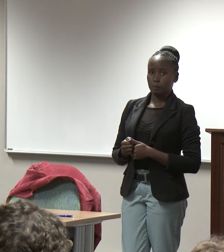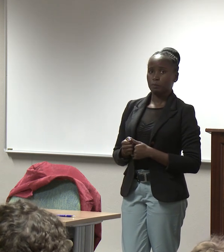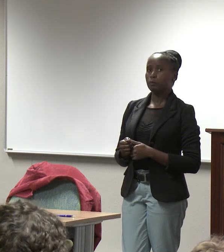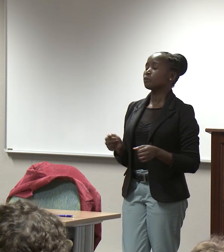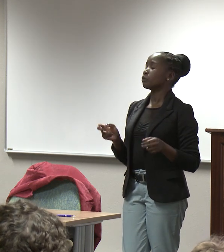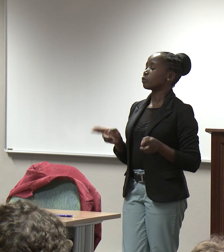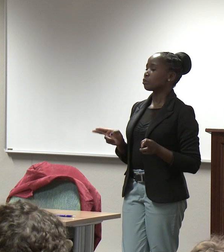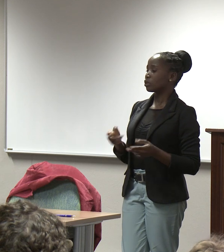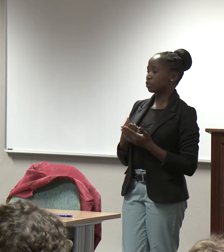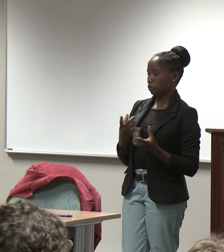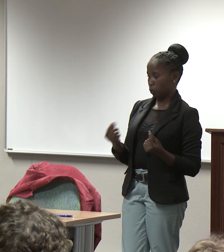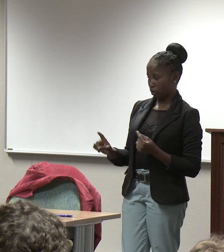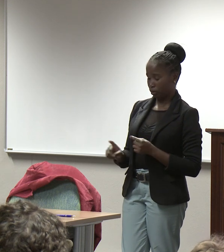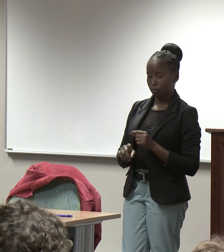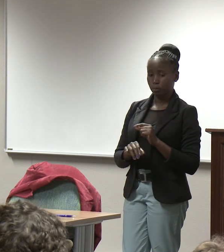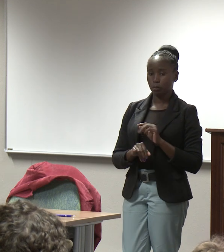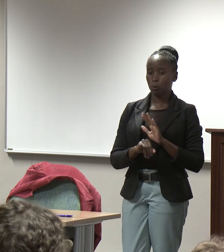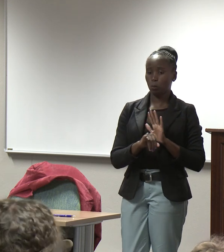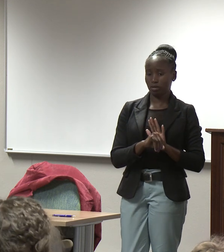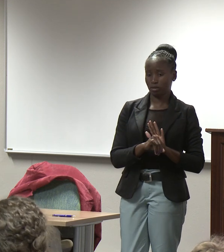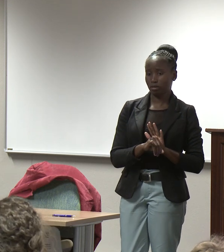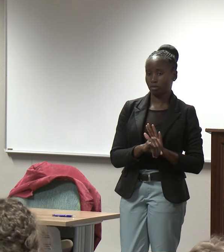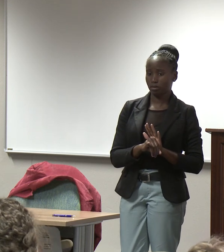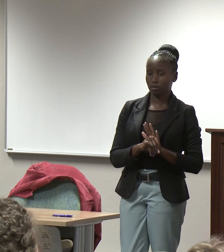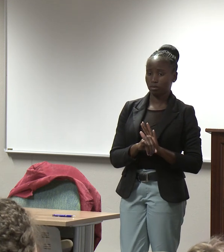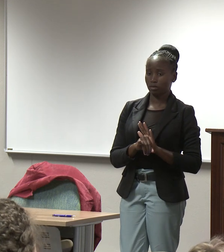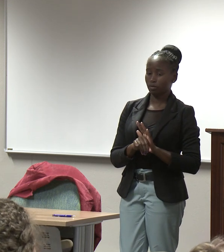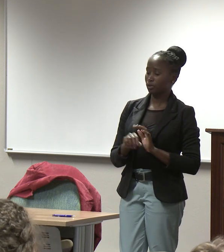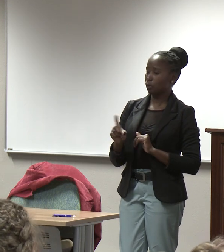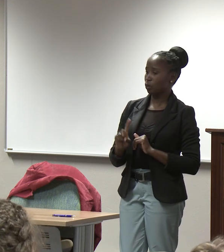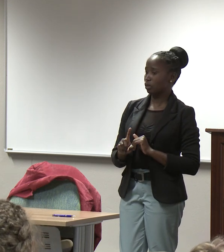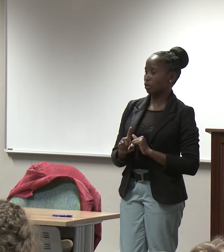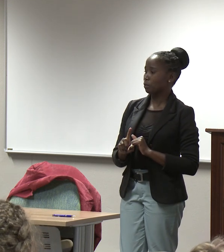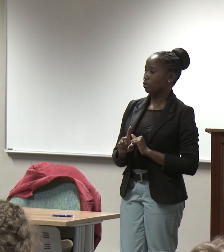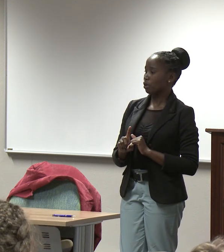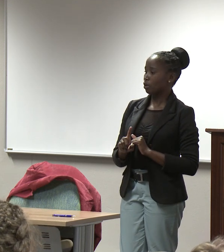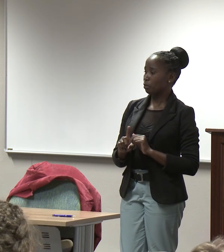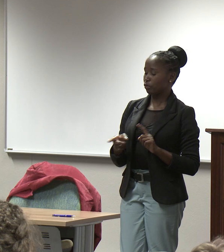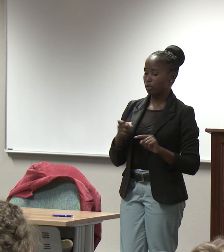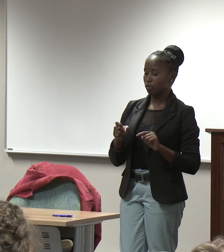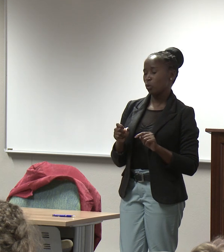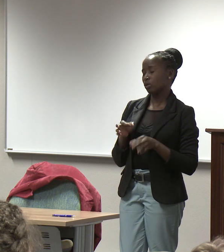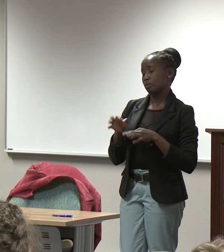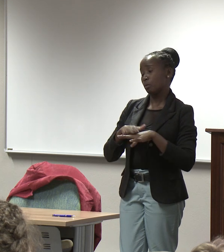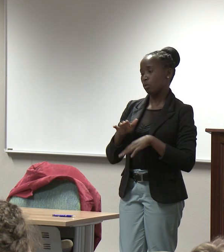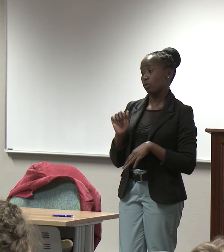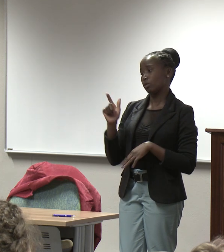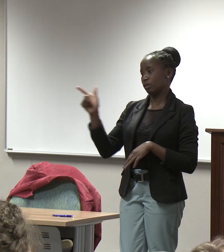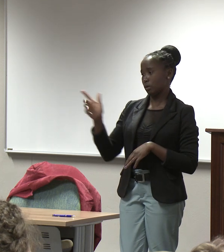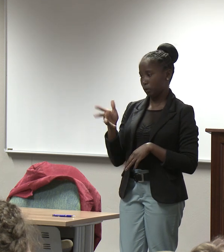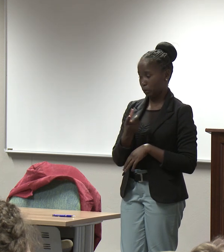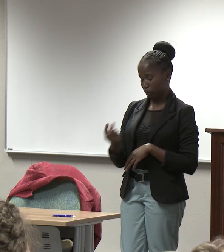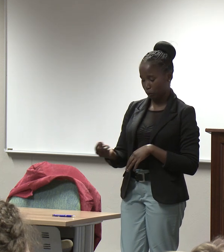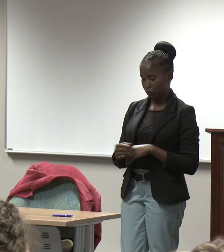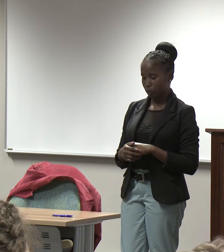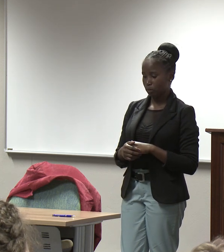identify our concepts of nature. I'll work a little bit more on this later on, next talk.